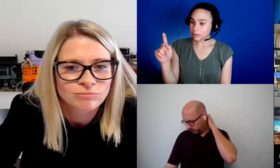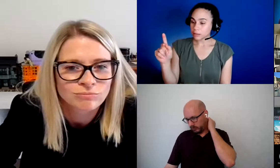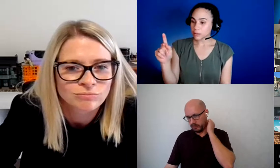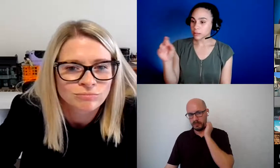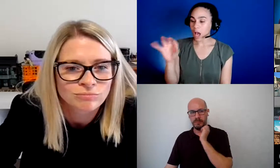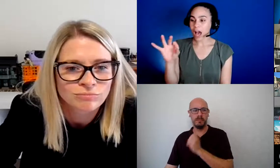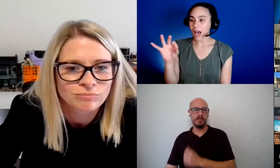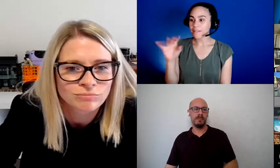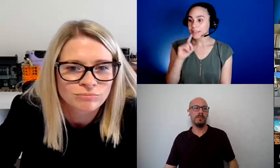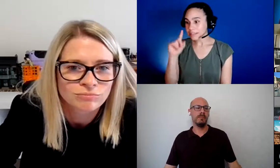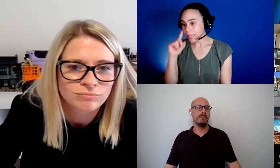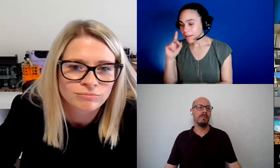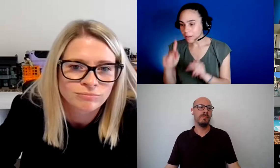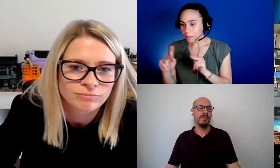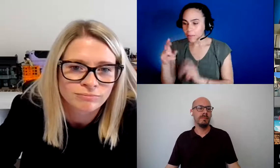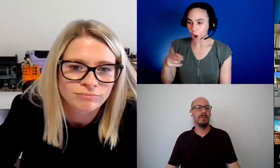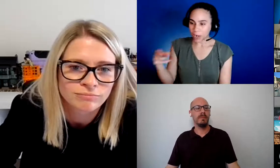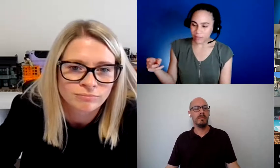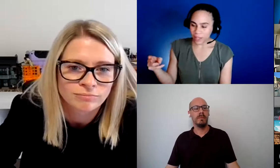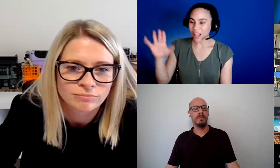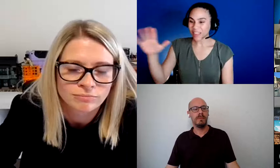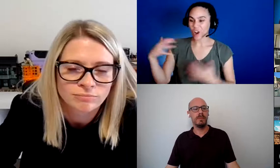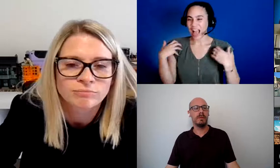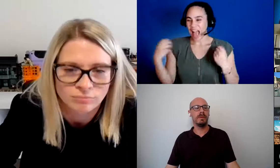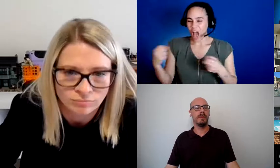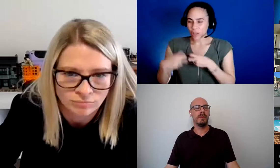issues like dementia that can be caused by isolation?